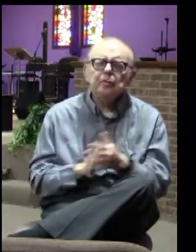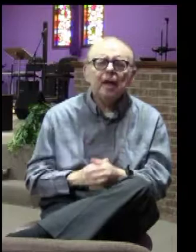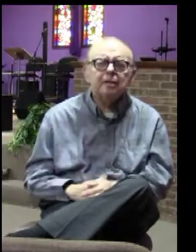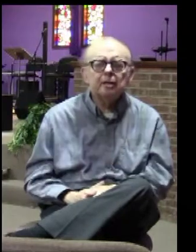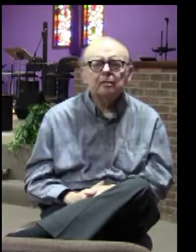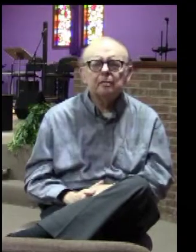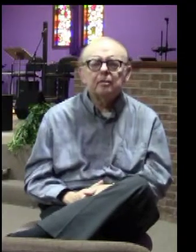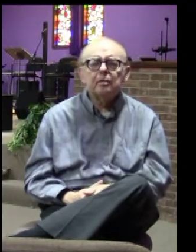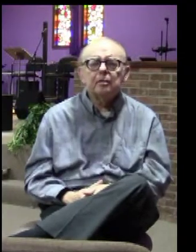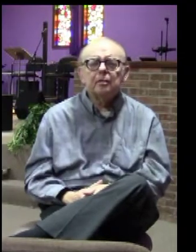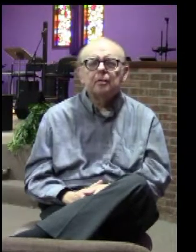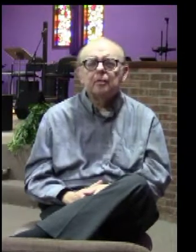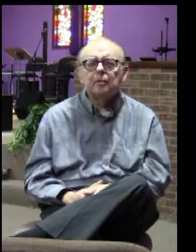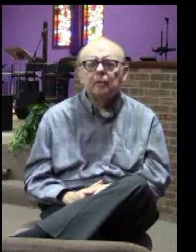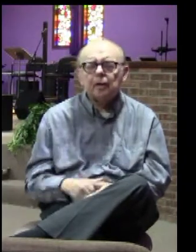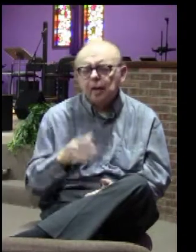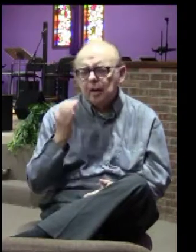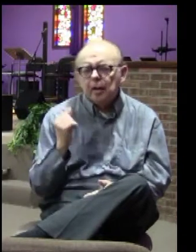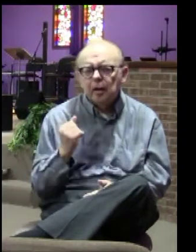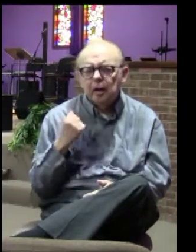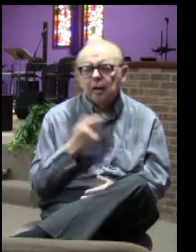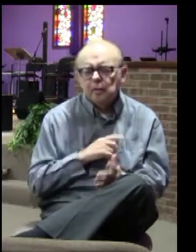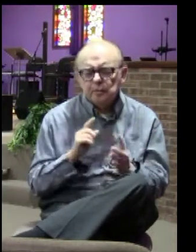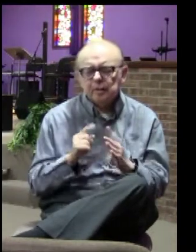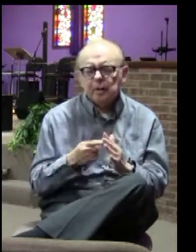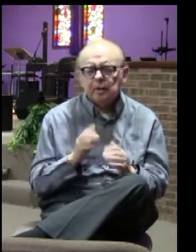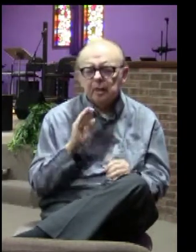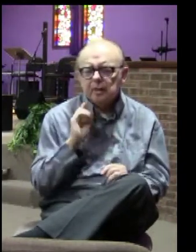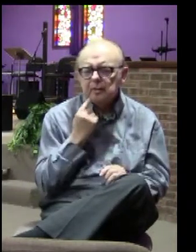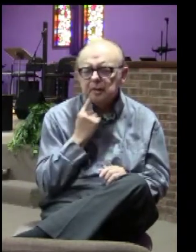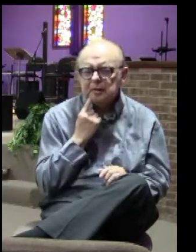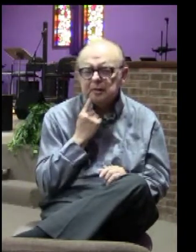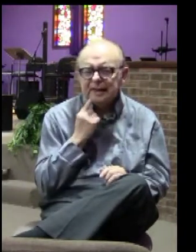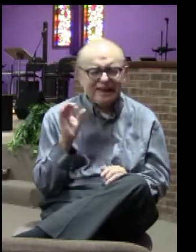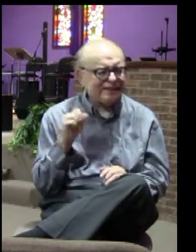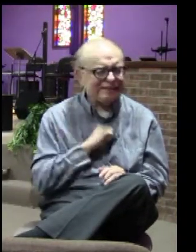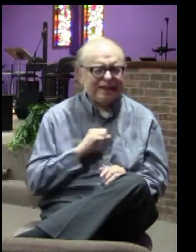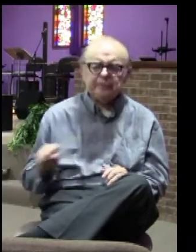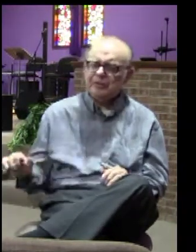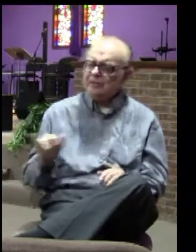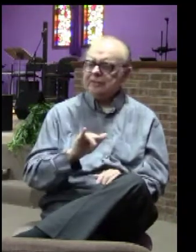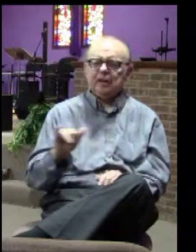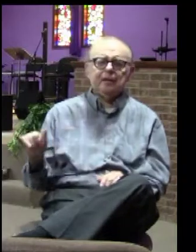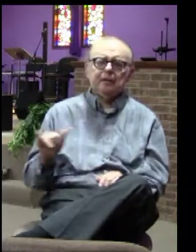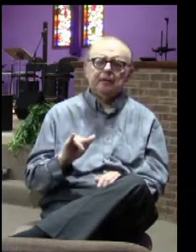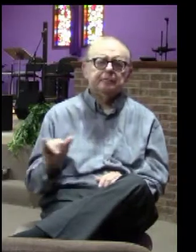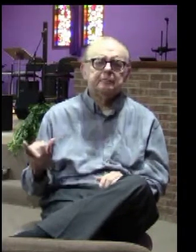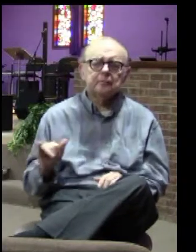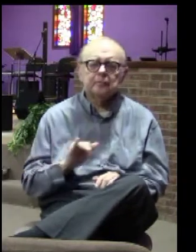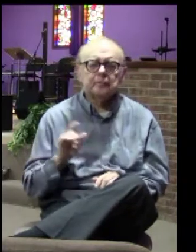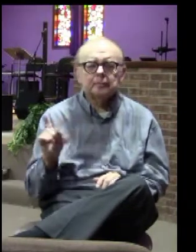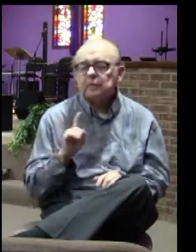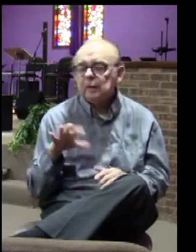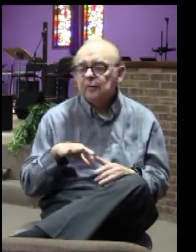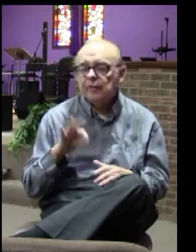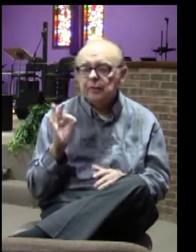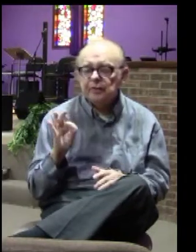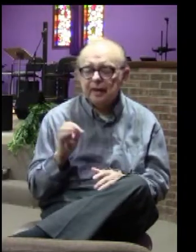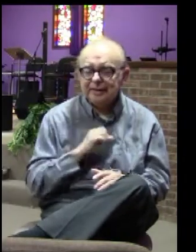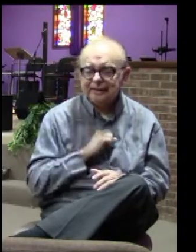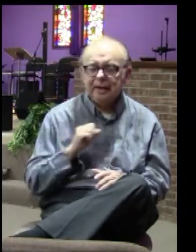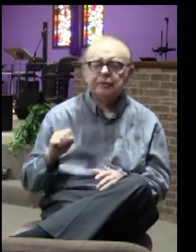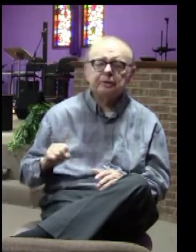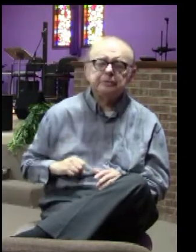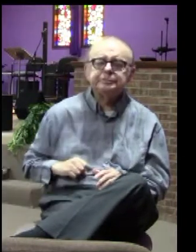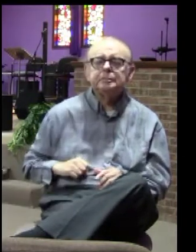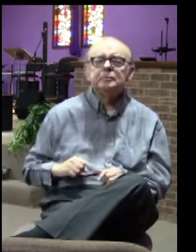that? Because we become bitter. This is Samson. And this is where we're going to find